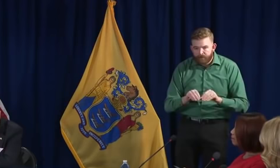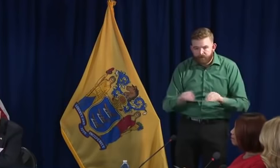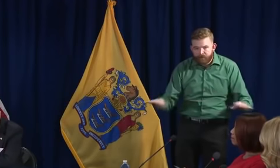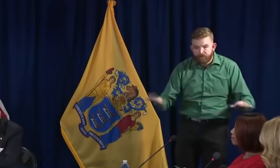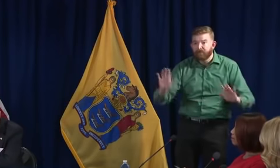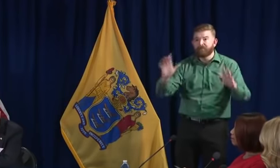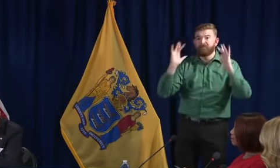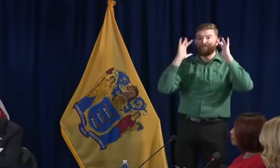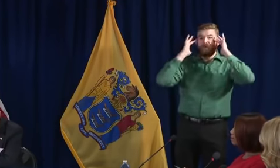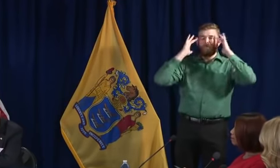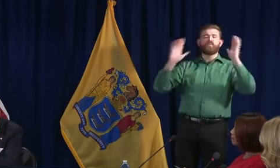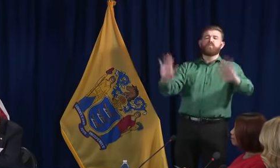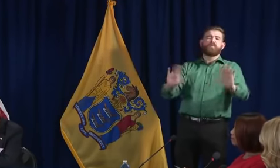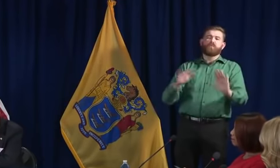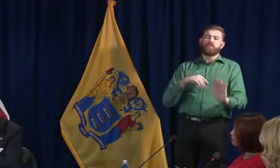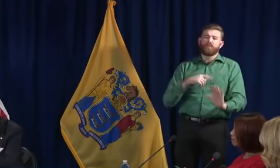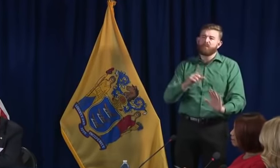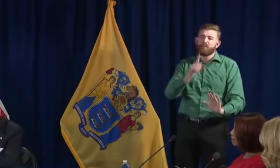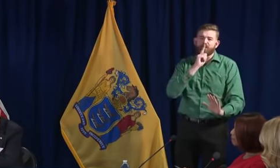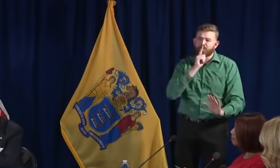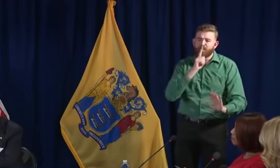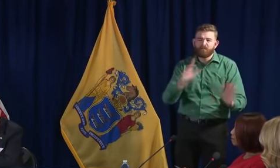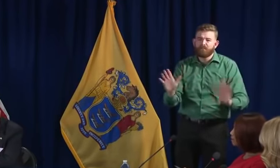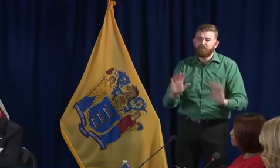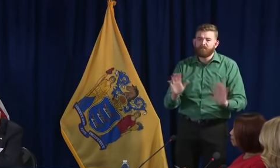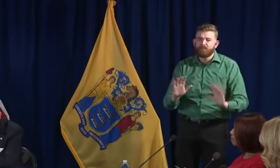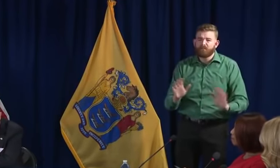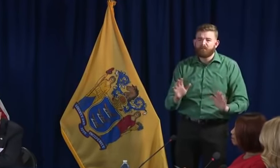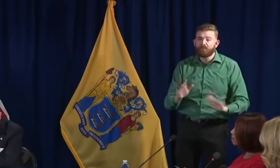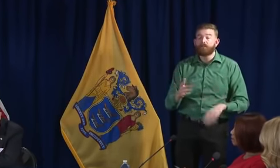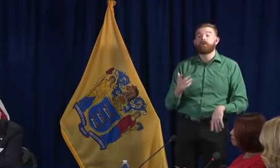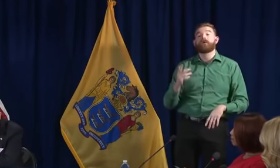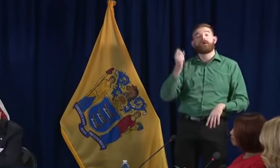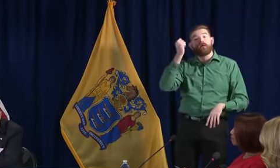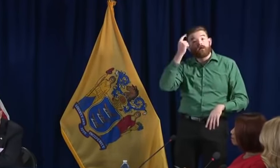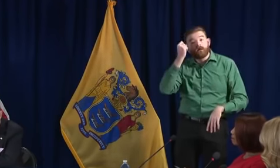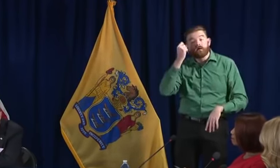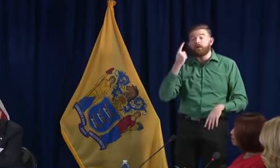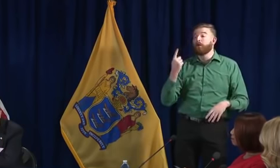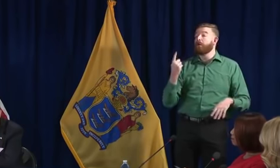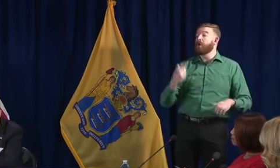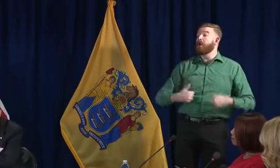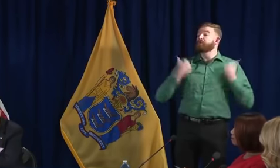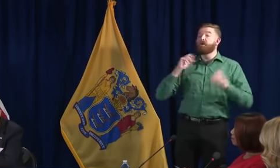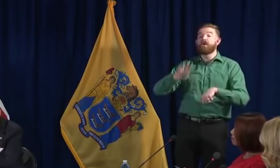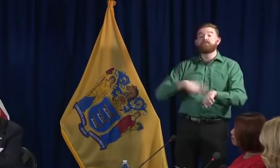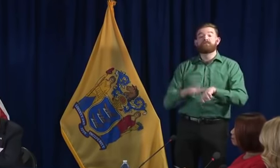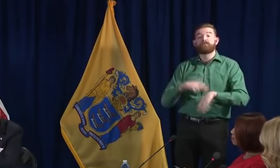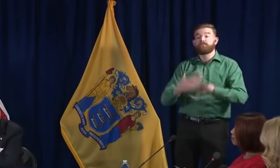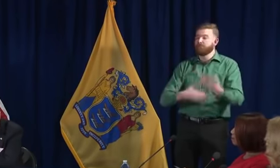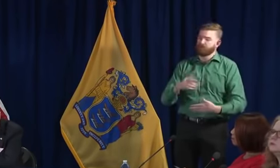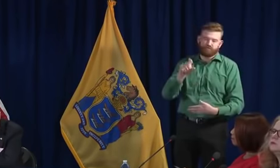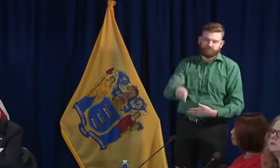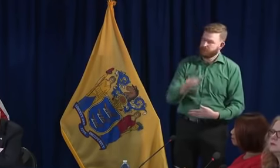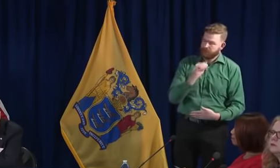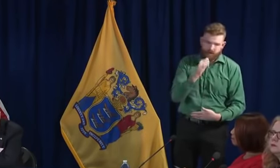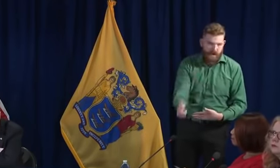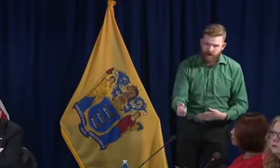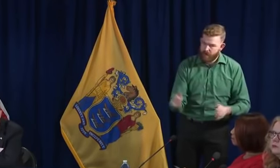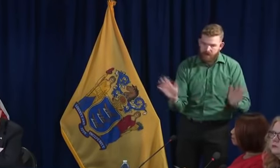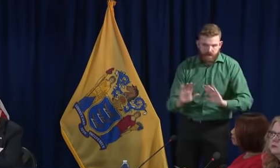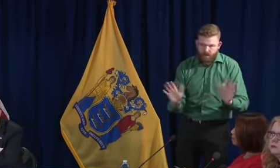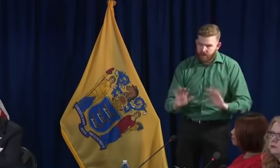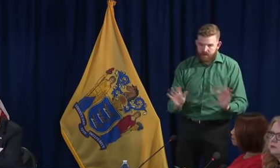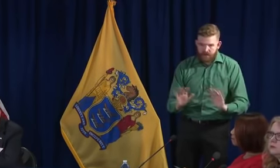time for business as usual. So we urge you, in the strongest possible terms, make the right call. If not for you, then for